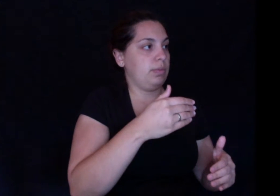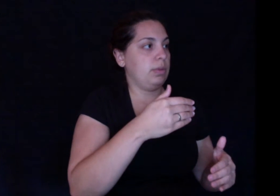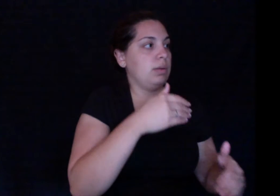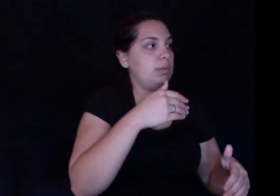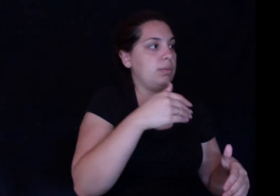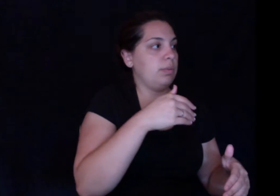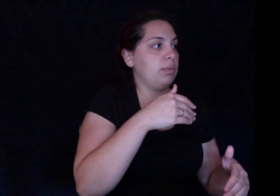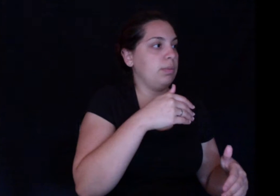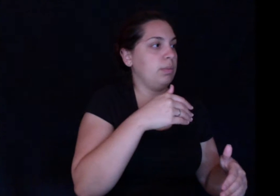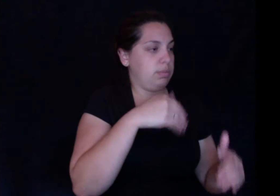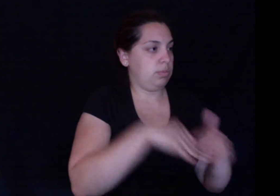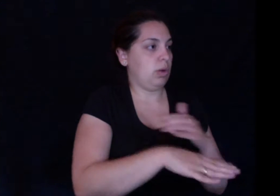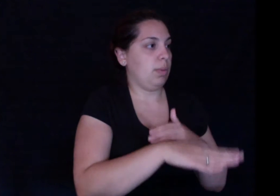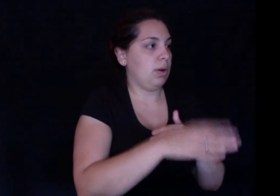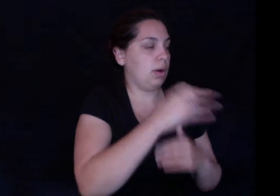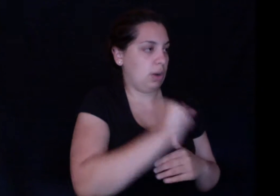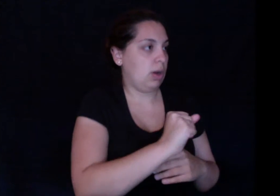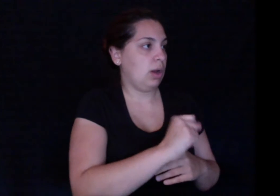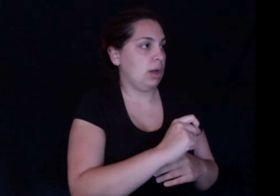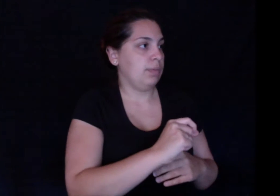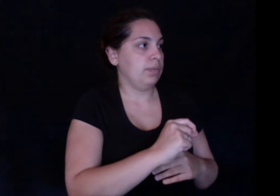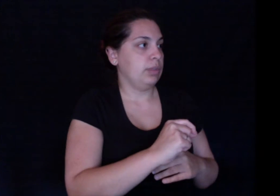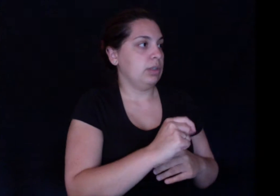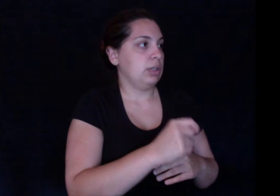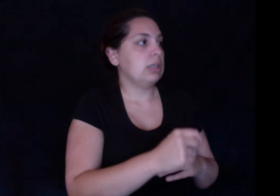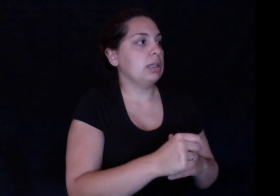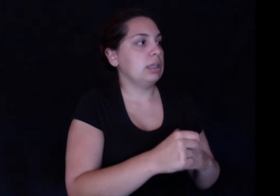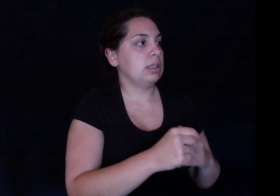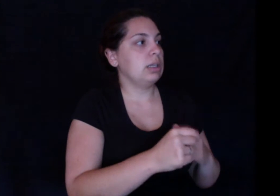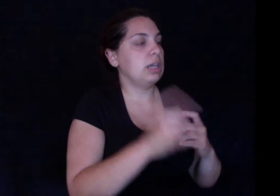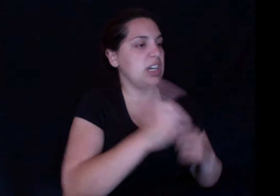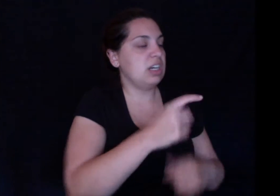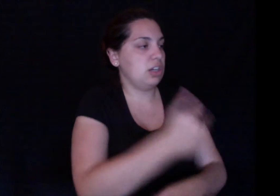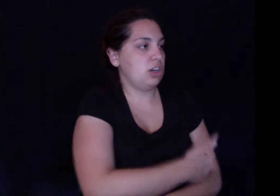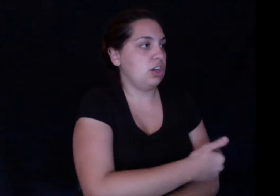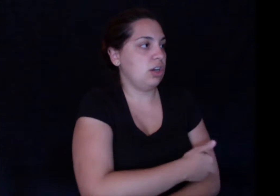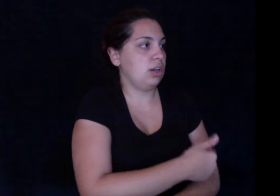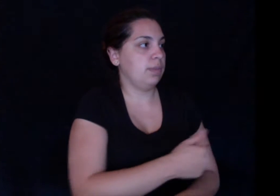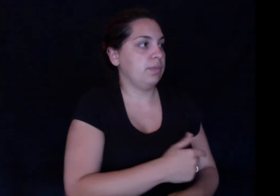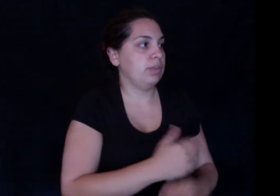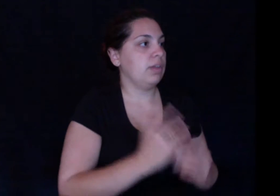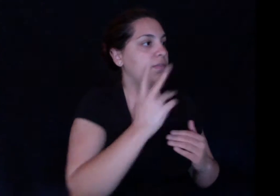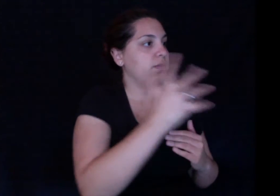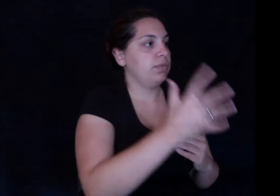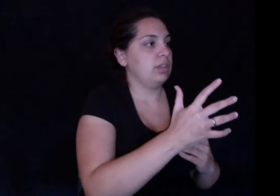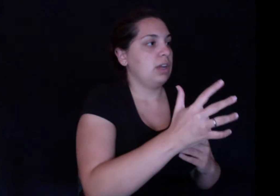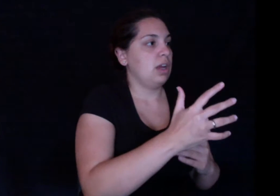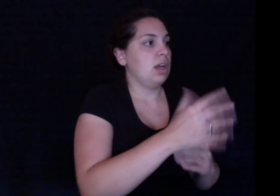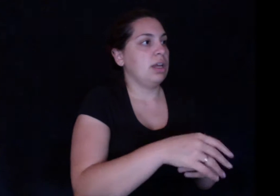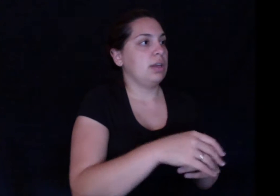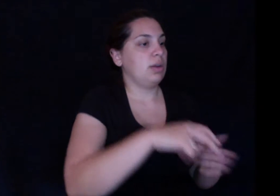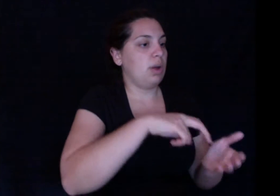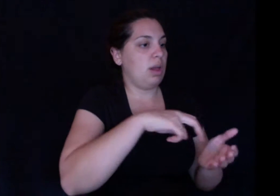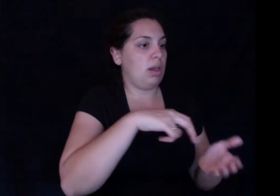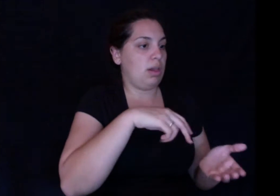died on the 1st of April 2005, April Fool's Day. Even faced with tragedy, James kept donating blood and made sure to pass this passion on